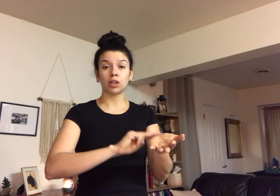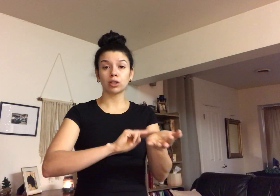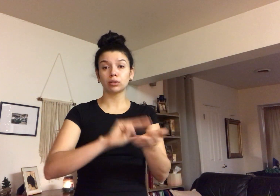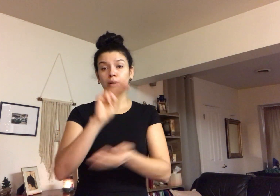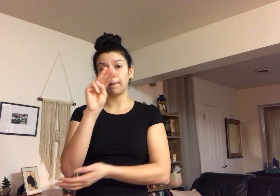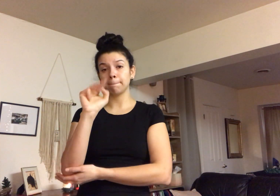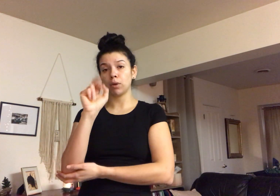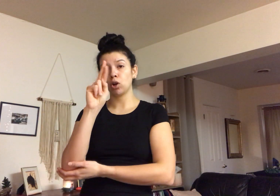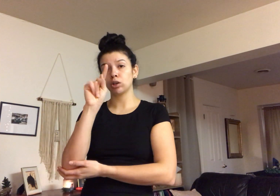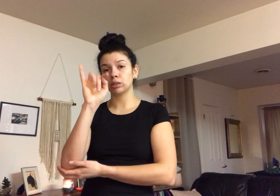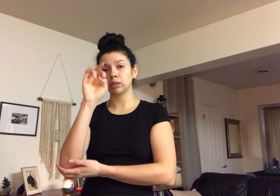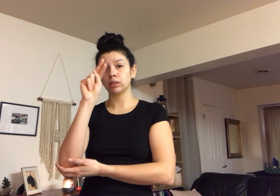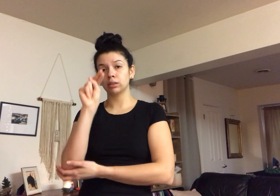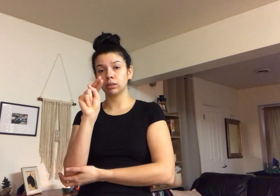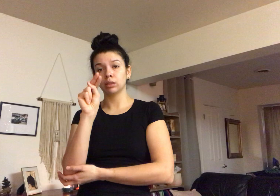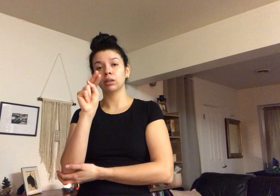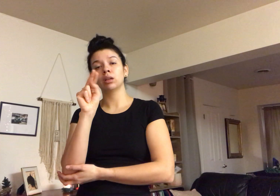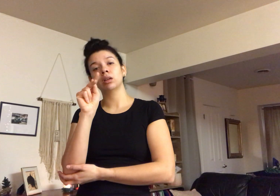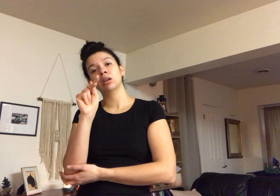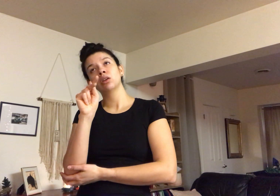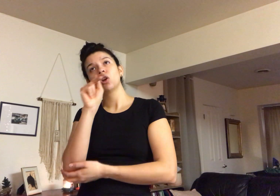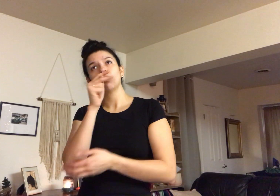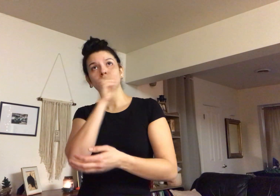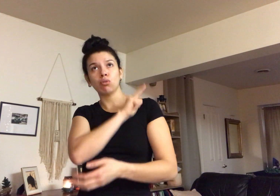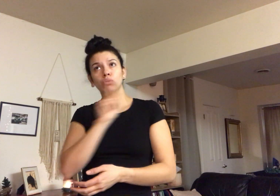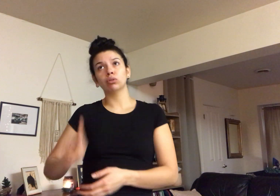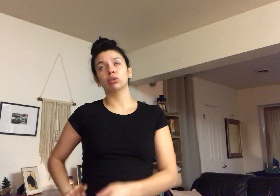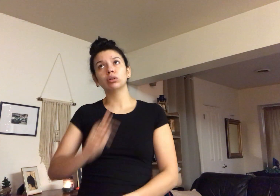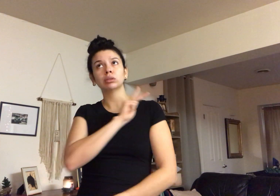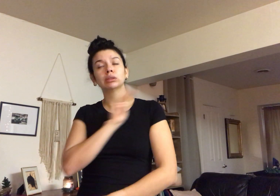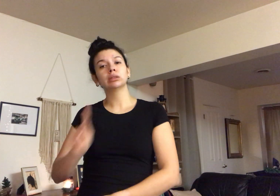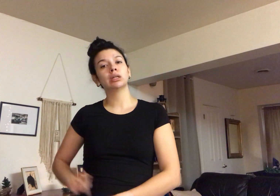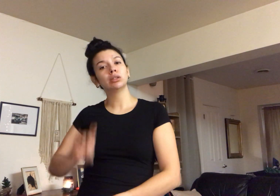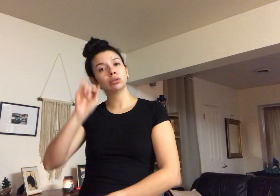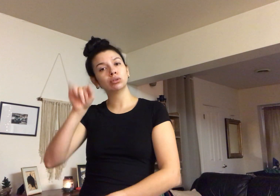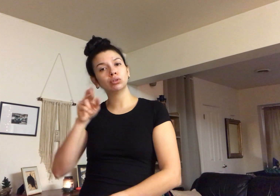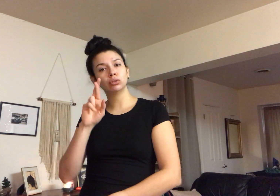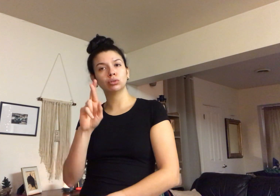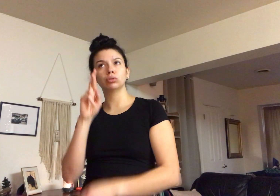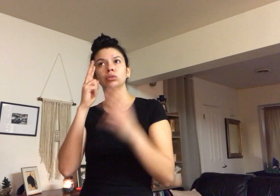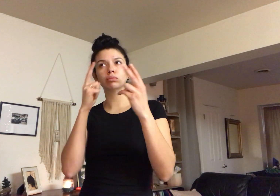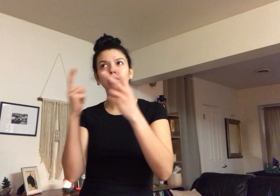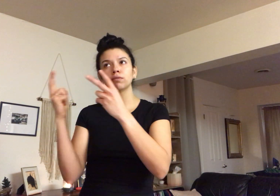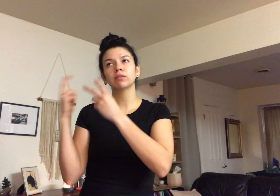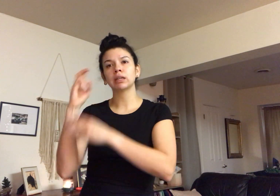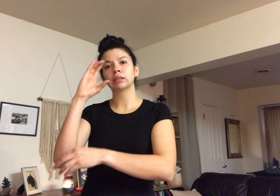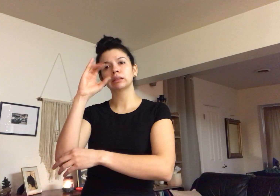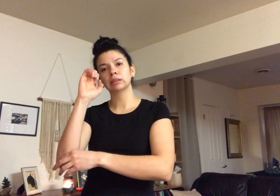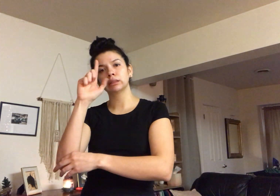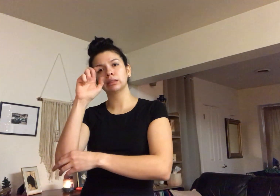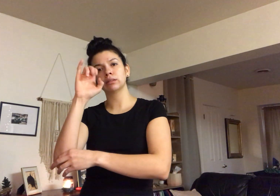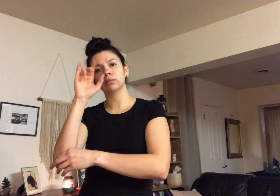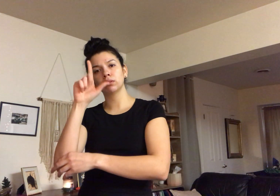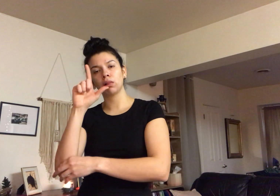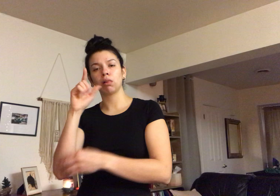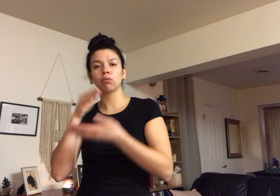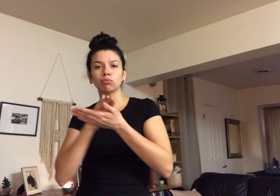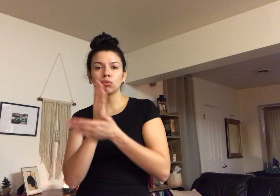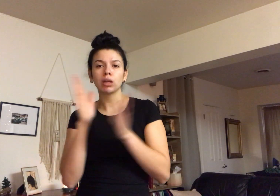Martin Luther King Jr., in a 1968 speech where he reflects upon the civil rights movement, states, "In the end,